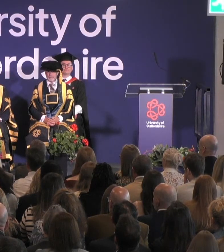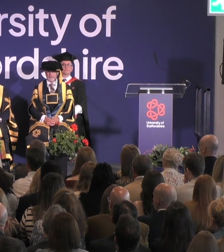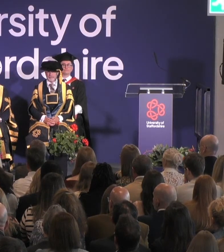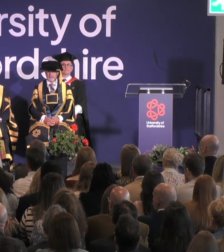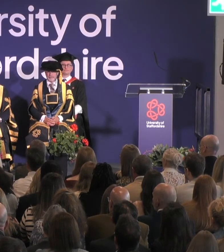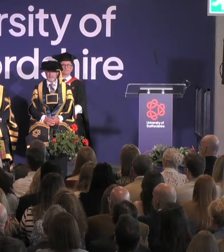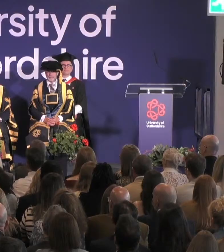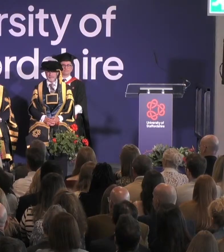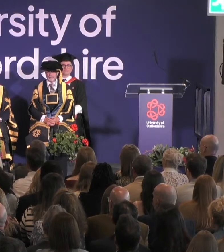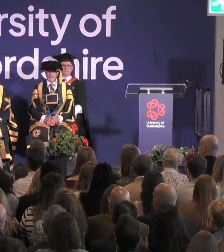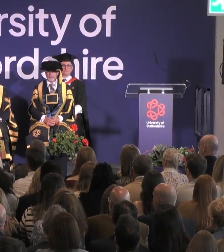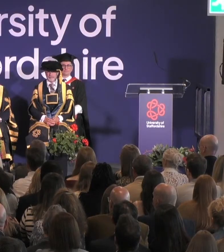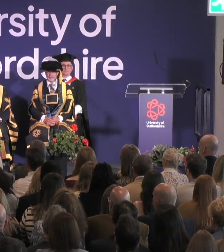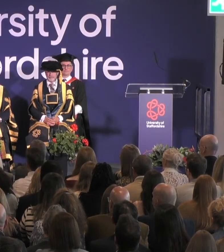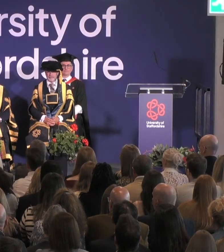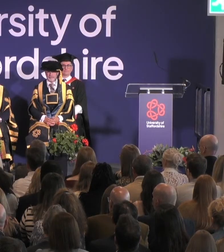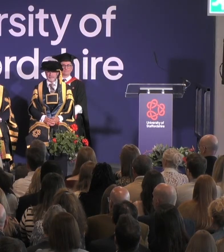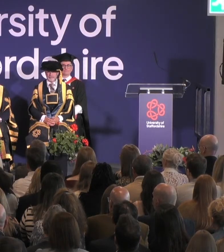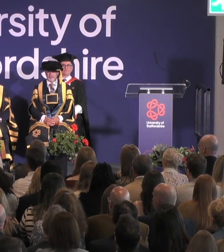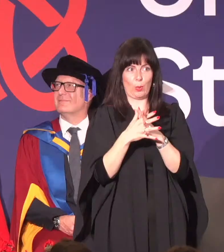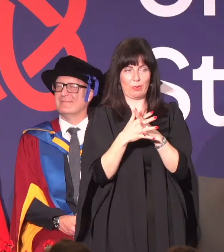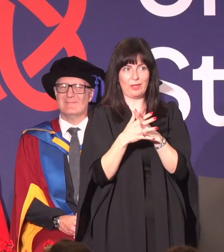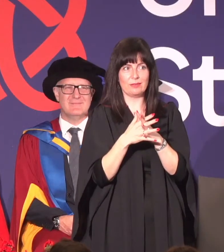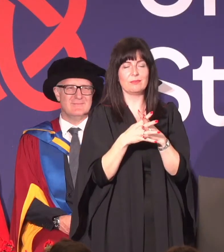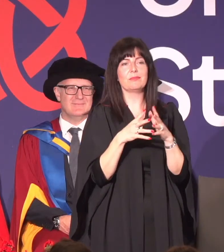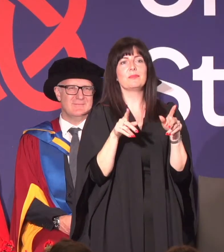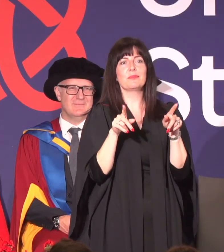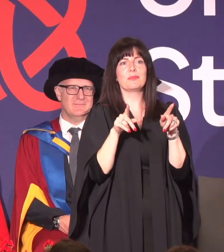Illustration student Megan Walby also impressed,